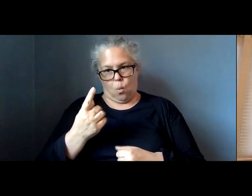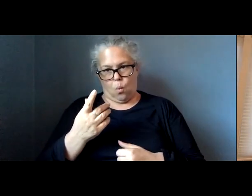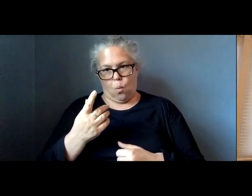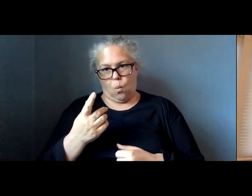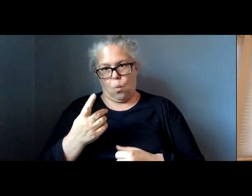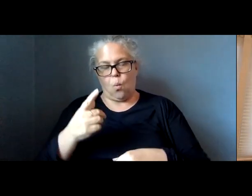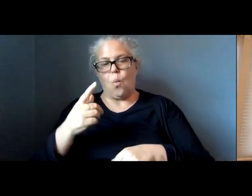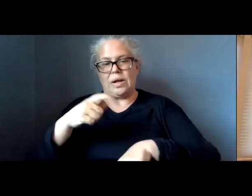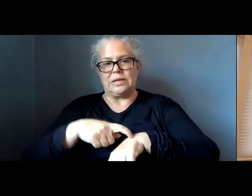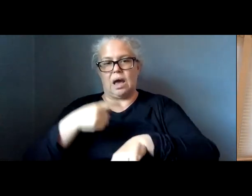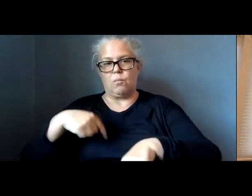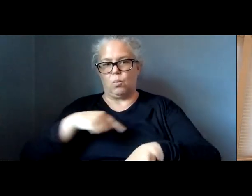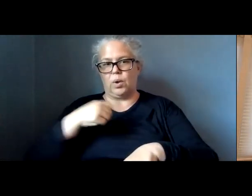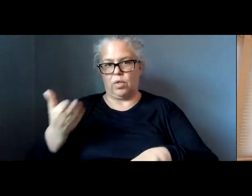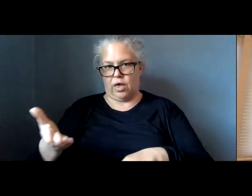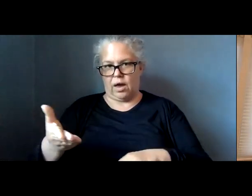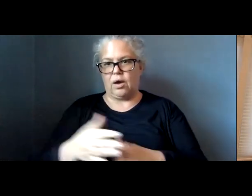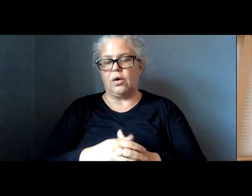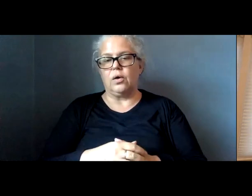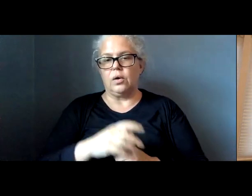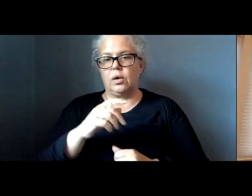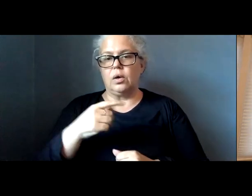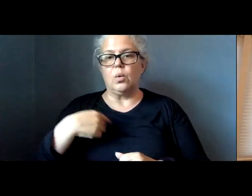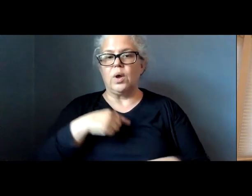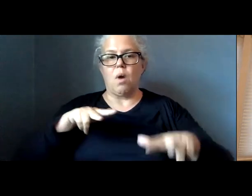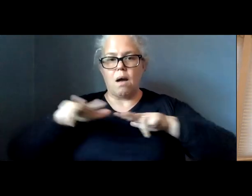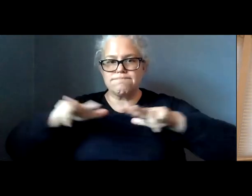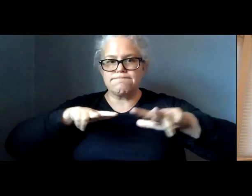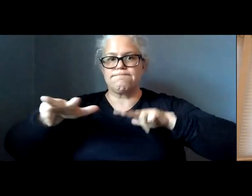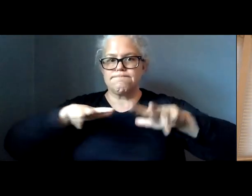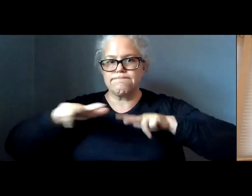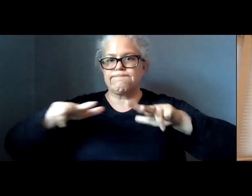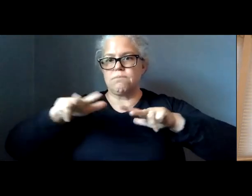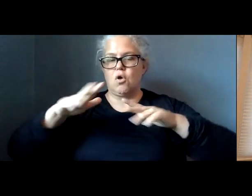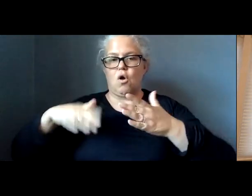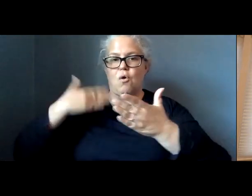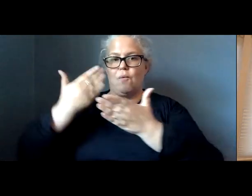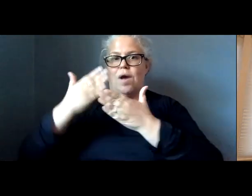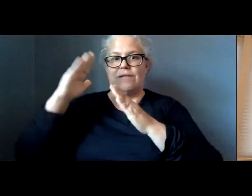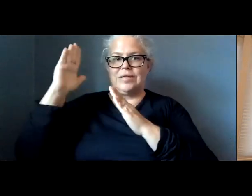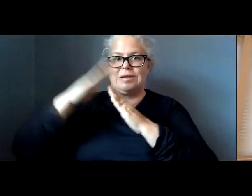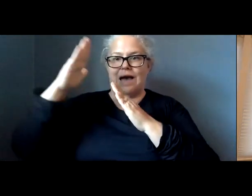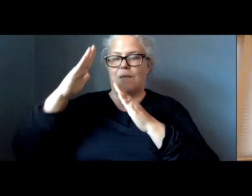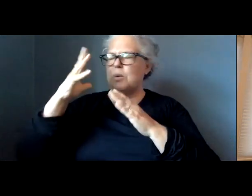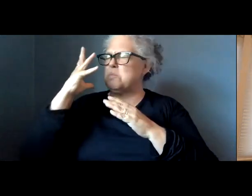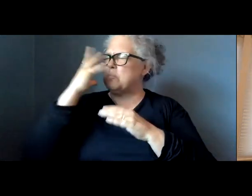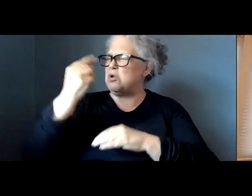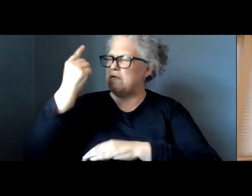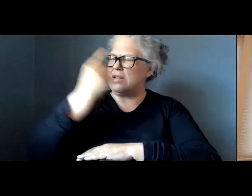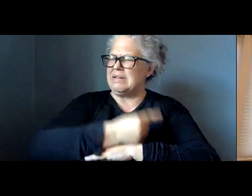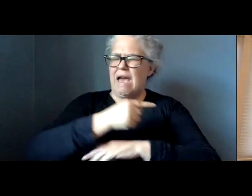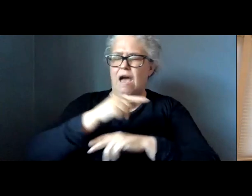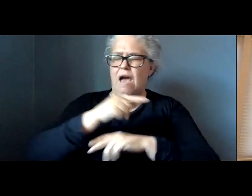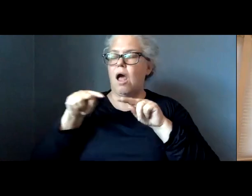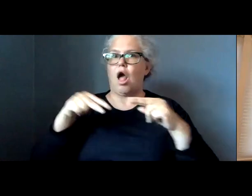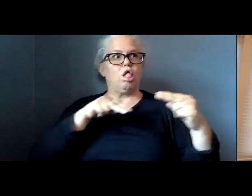time we were there, we were hiking, got to the top. It was an absolutely beautiful day. And I looked